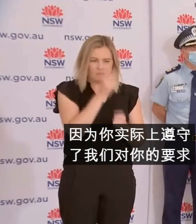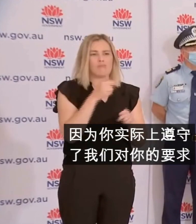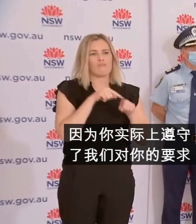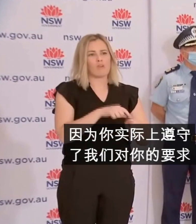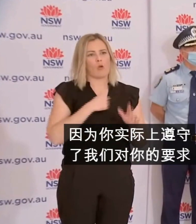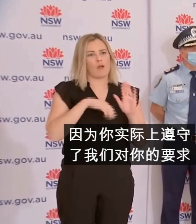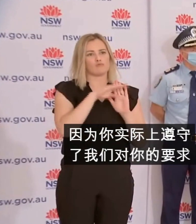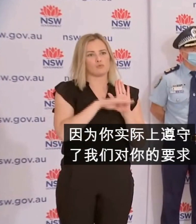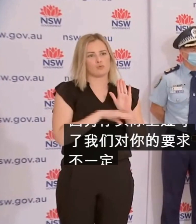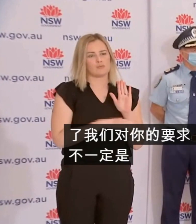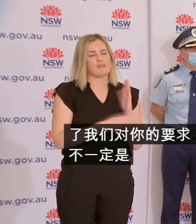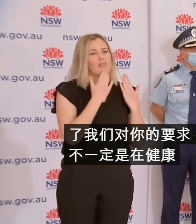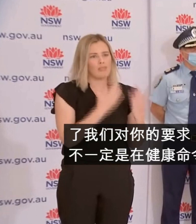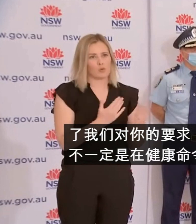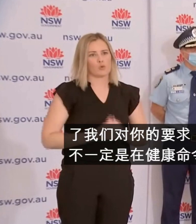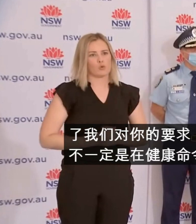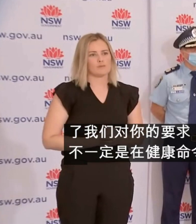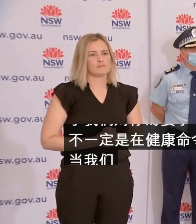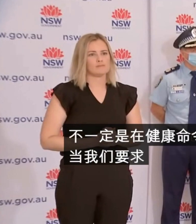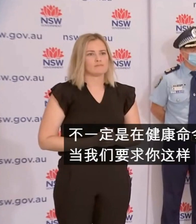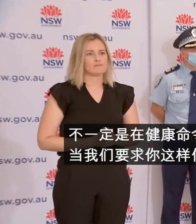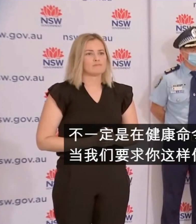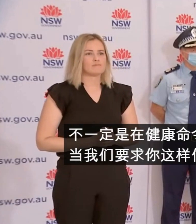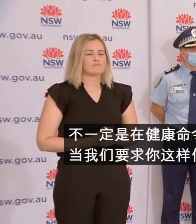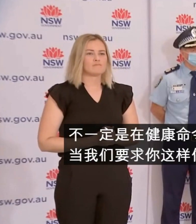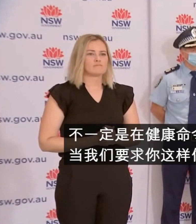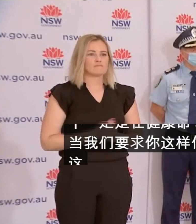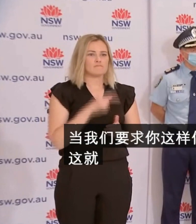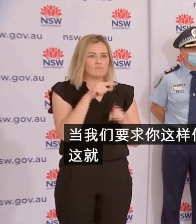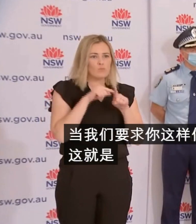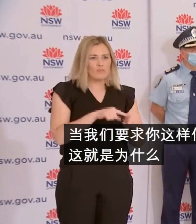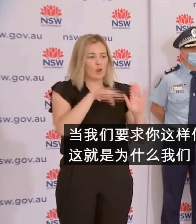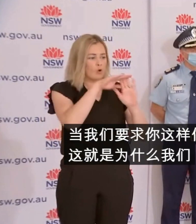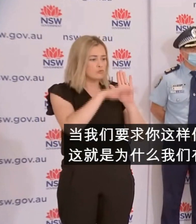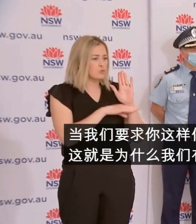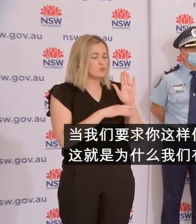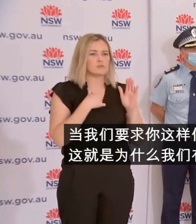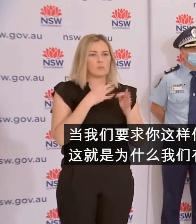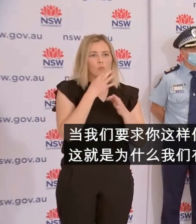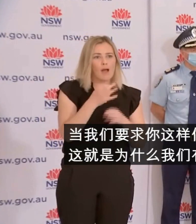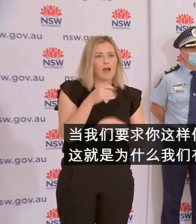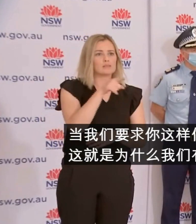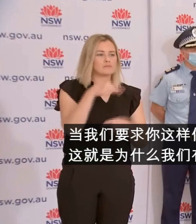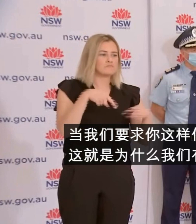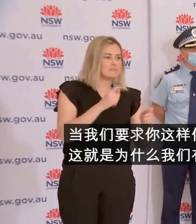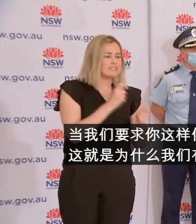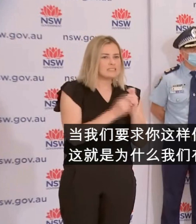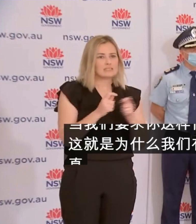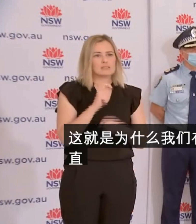you, and not necessarily in health orders, but when we ask you to do it, you do it. That's why we have had 20 months